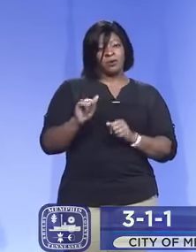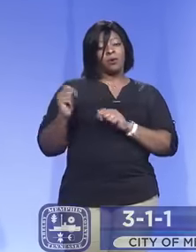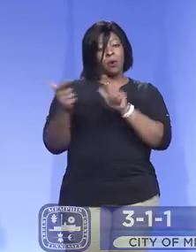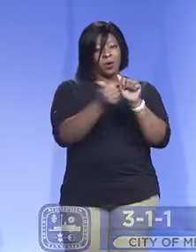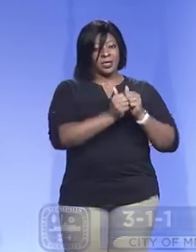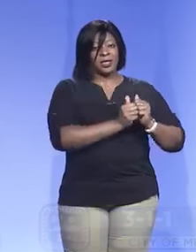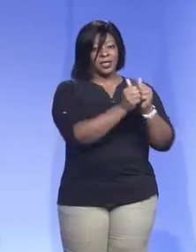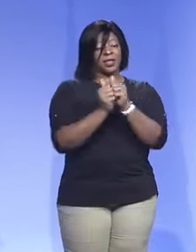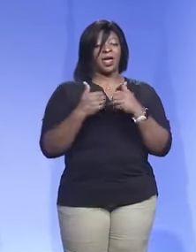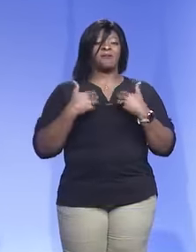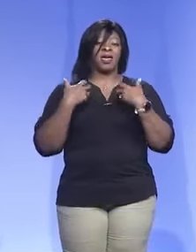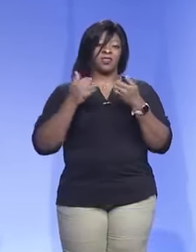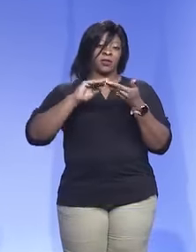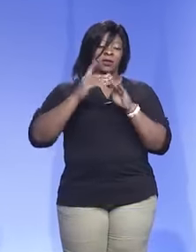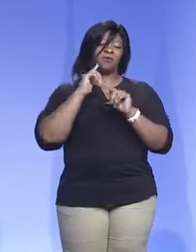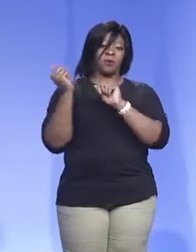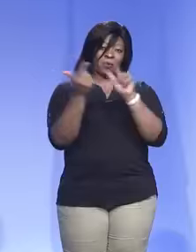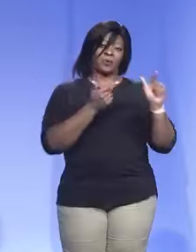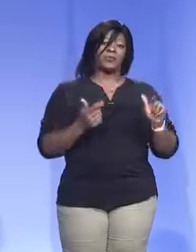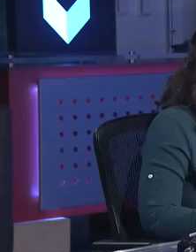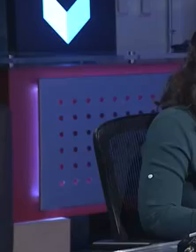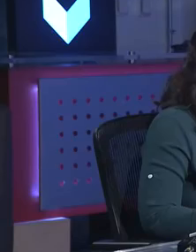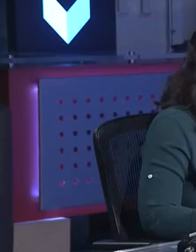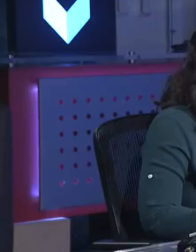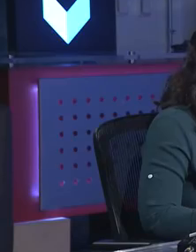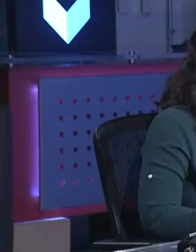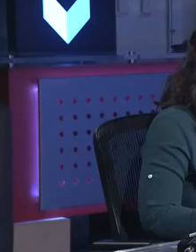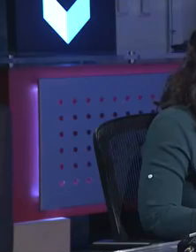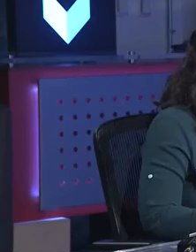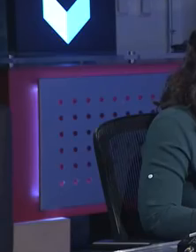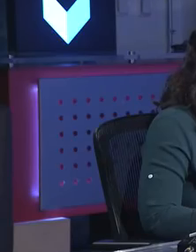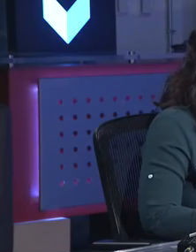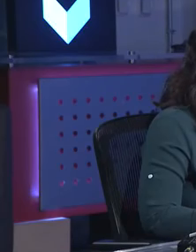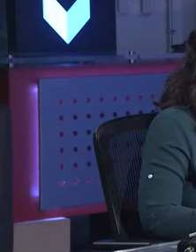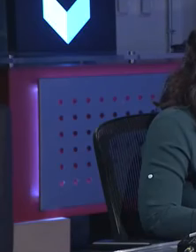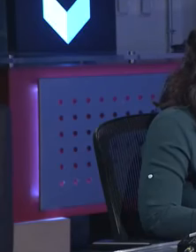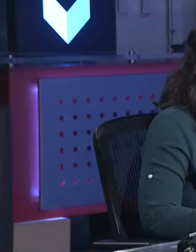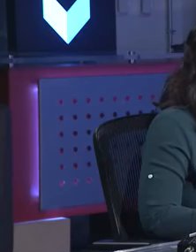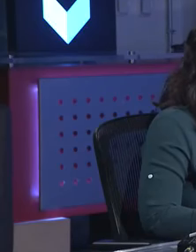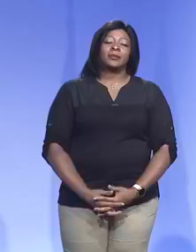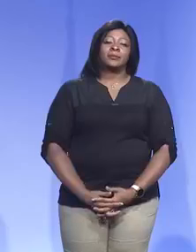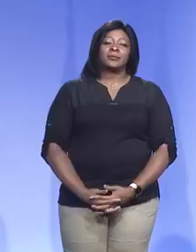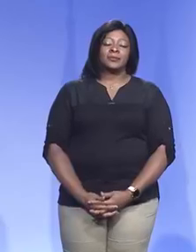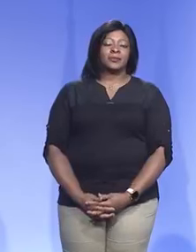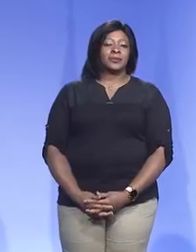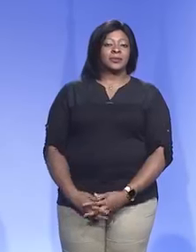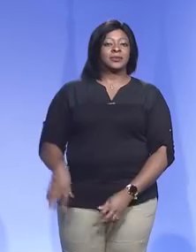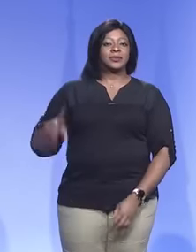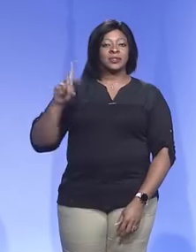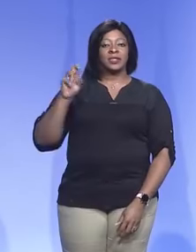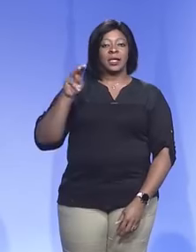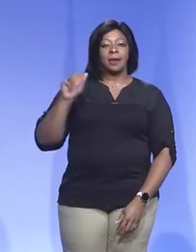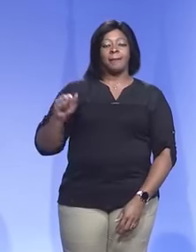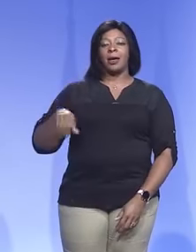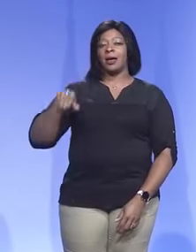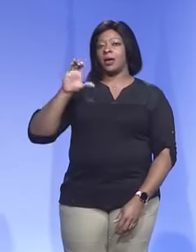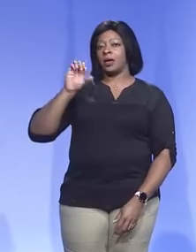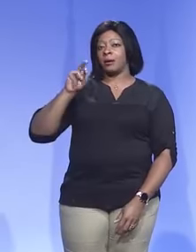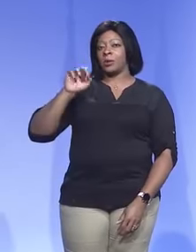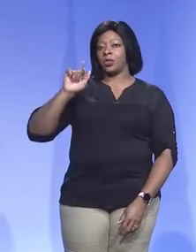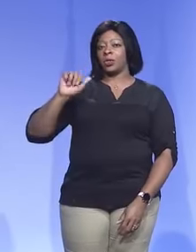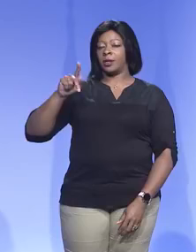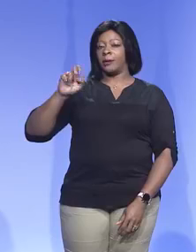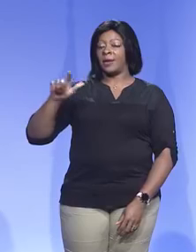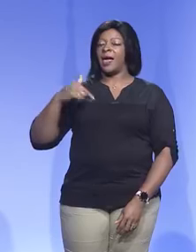to have a healthier community for everyone. Dima Amro, Commercial Appeal. Hi, I actually do